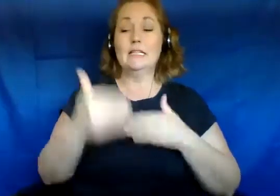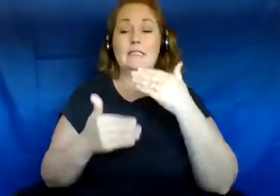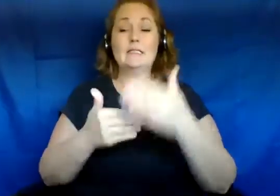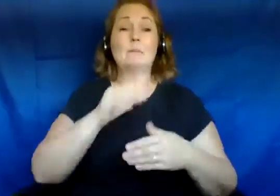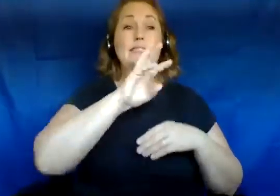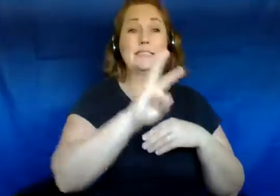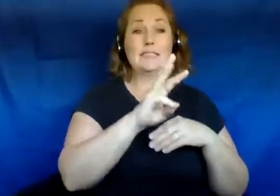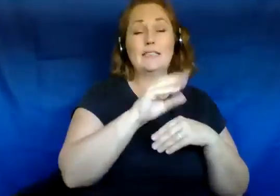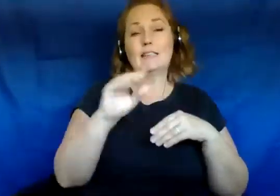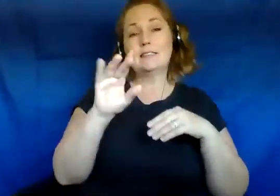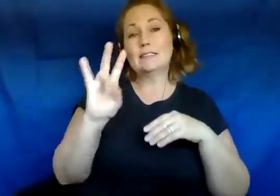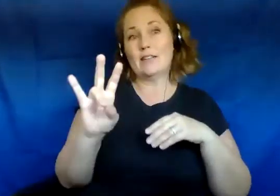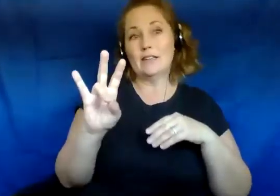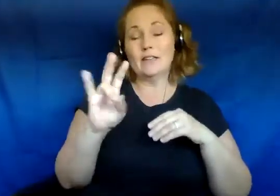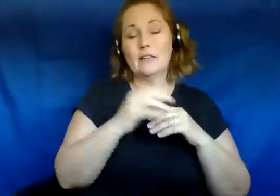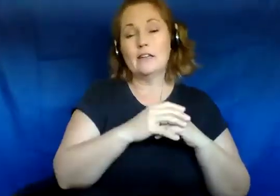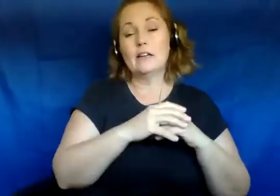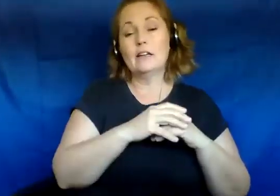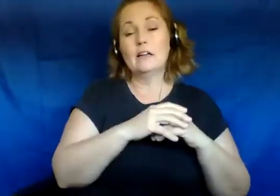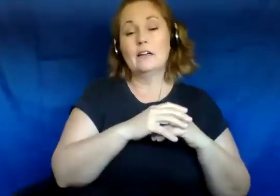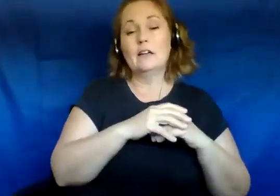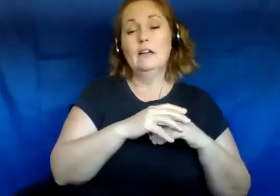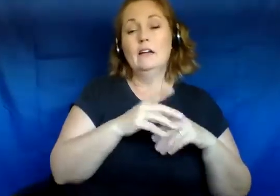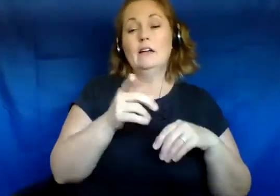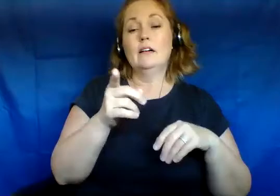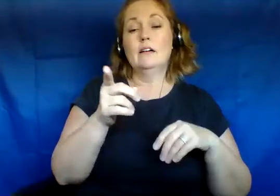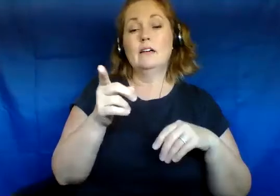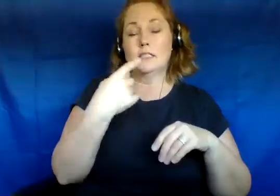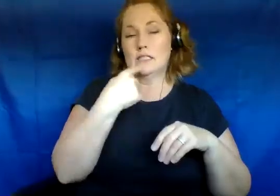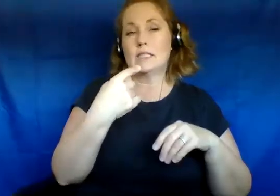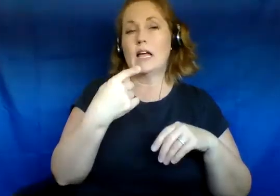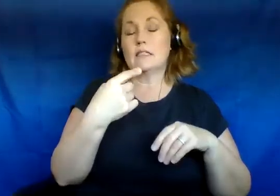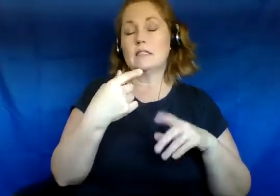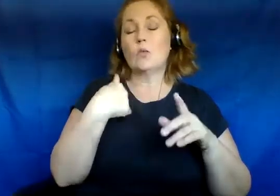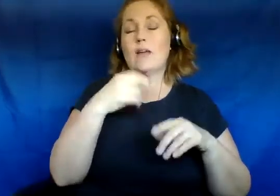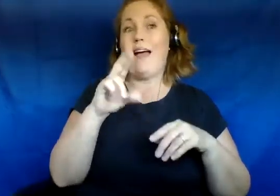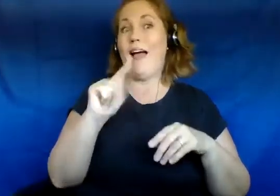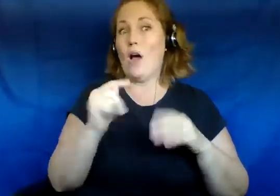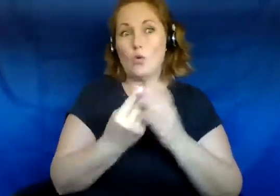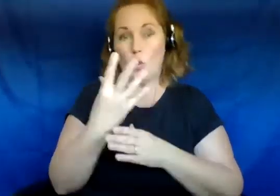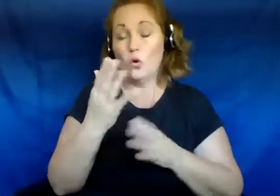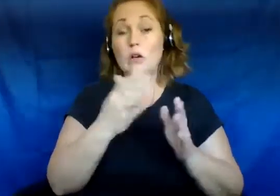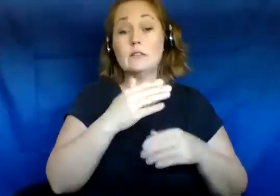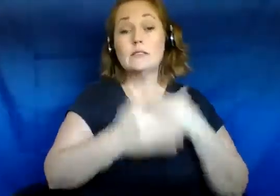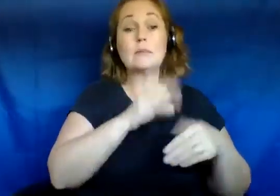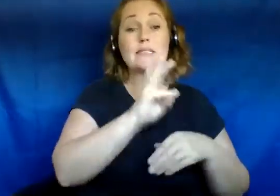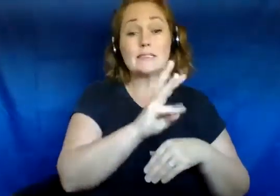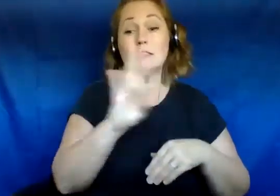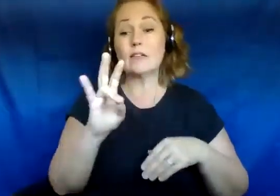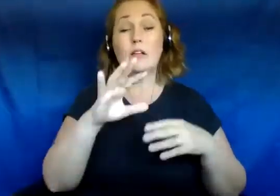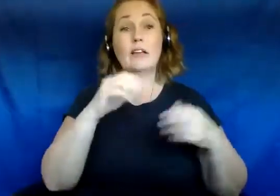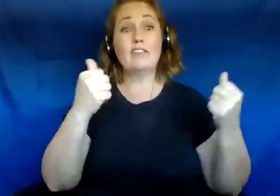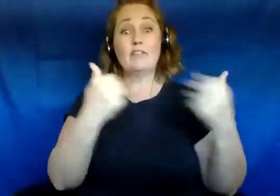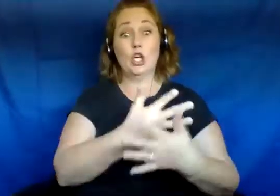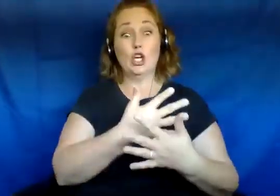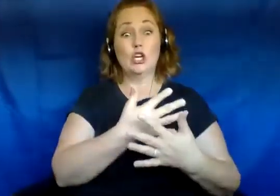Steps 6 and 7, fear. It does not say we outgrow fear. Steps 6 and 7, fear. Know